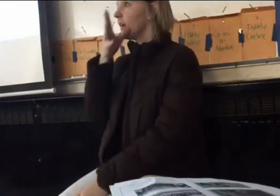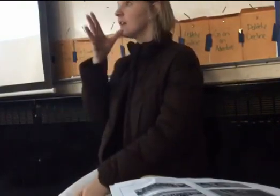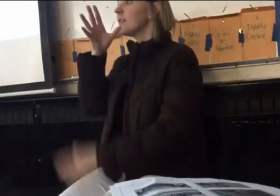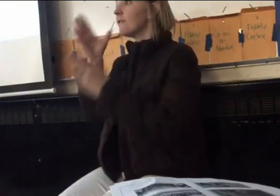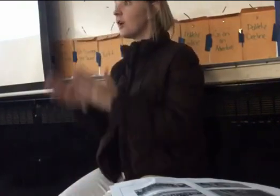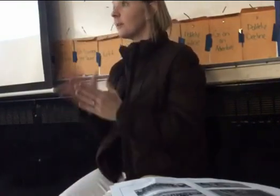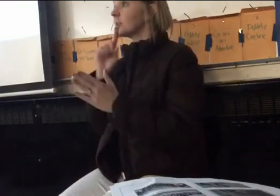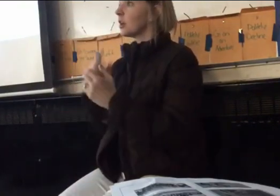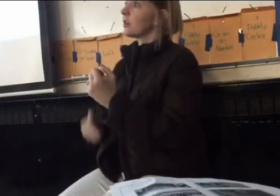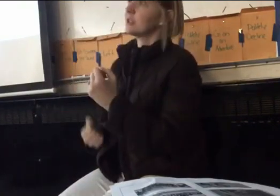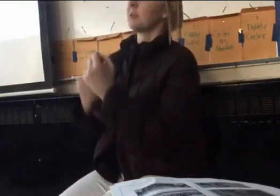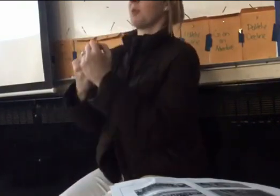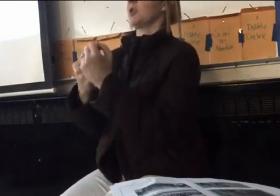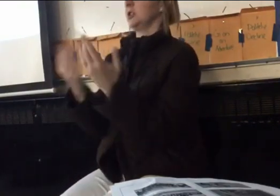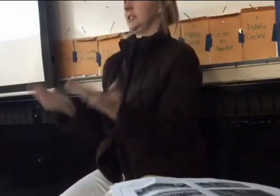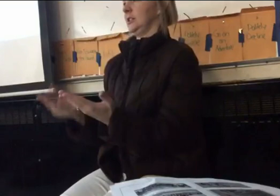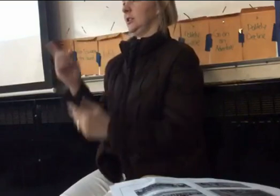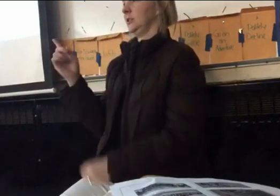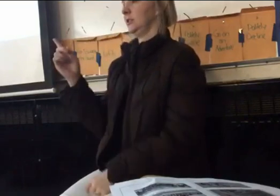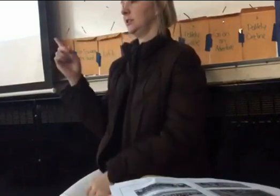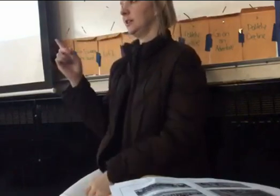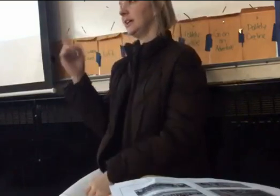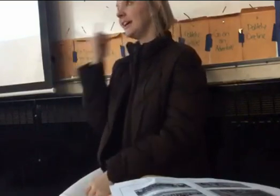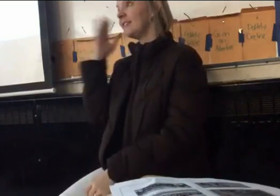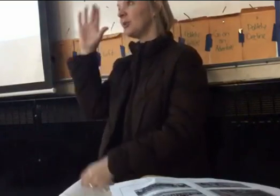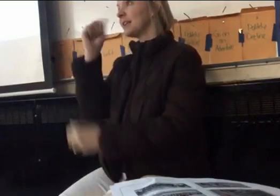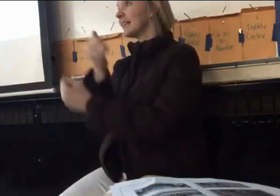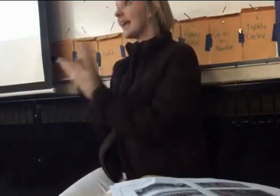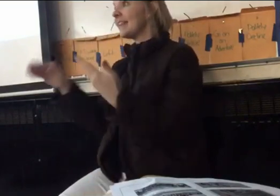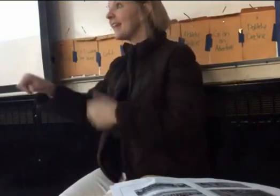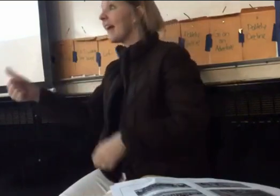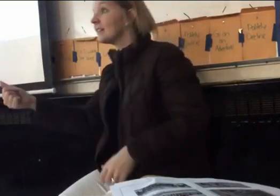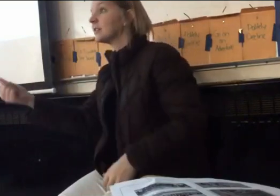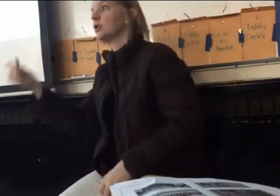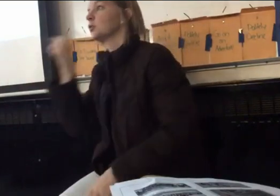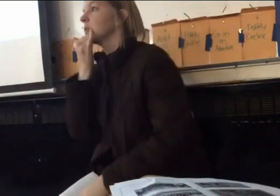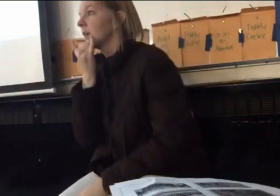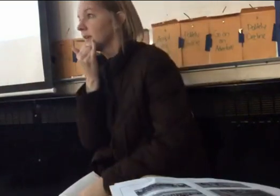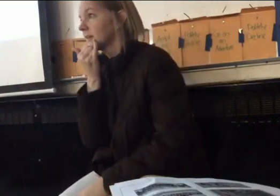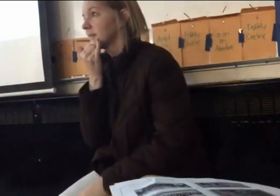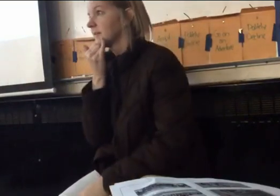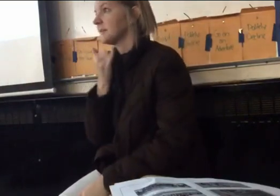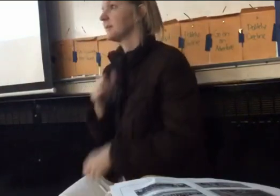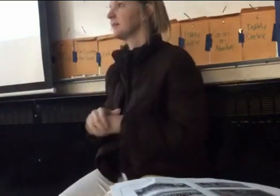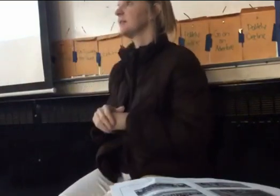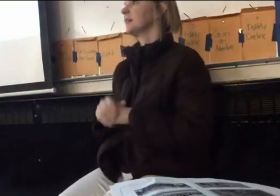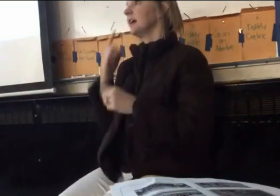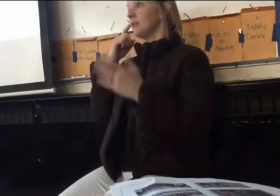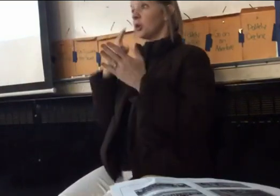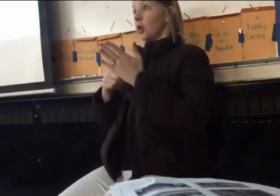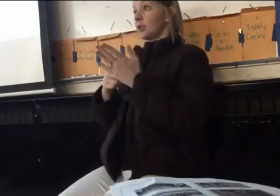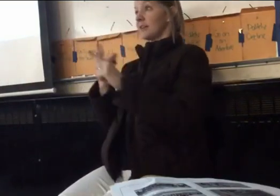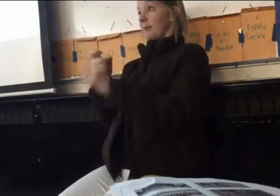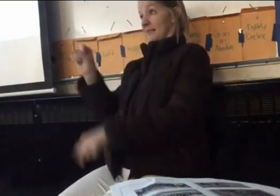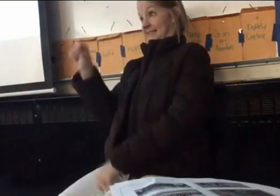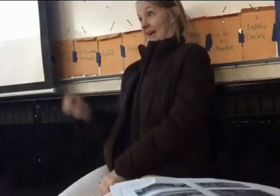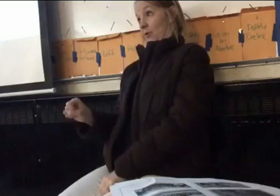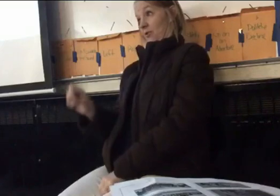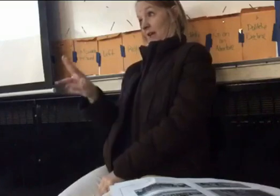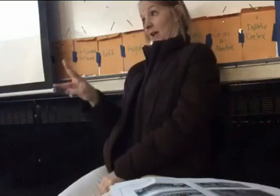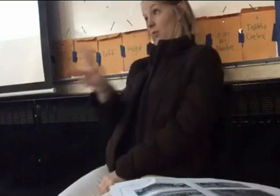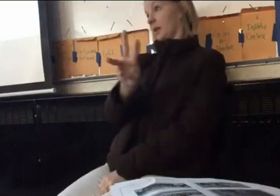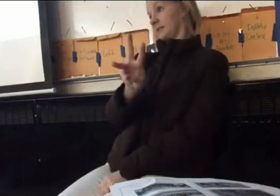are going to be the supporters here. If you guess anything else, you are definitely wrong. Now, if you notice, they are going to be from the South and the